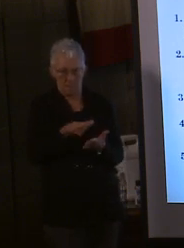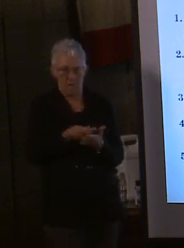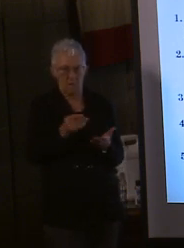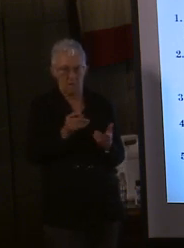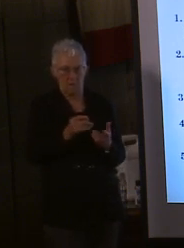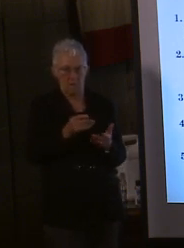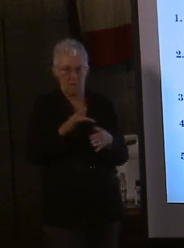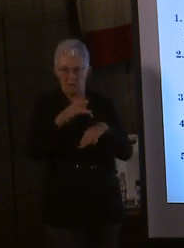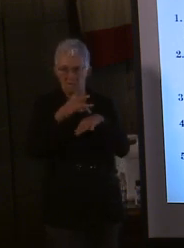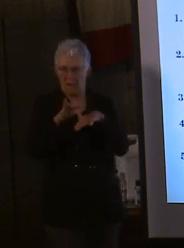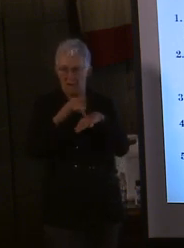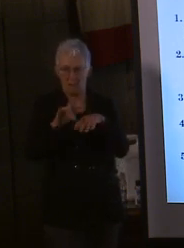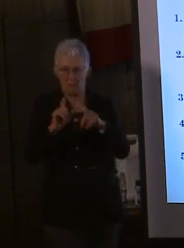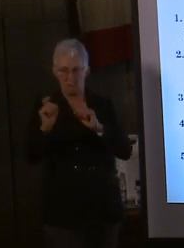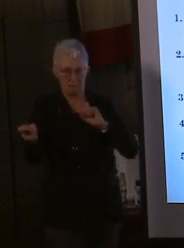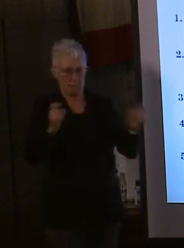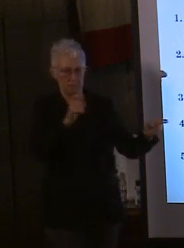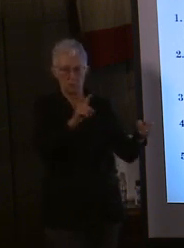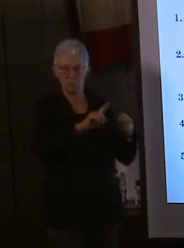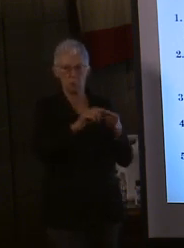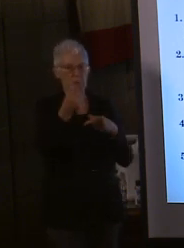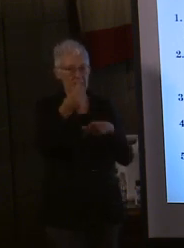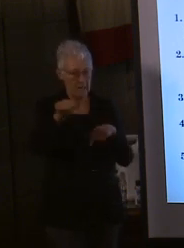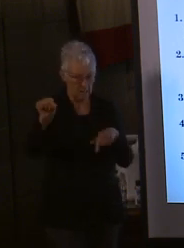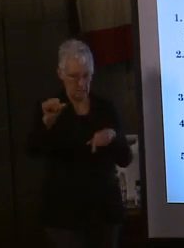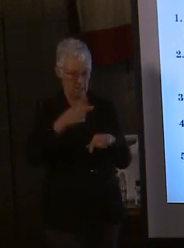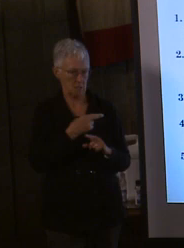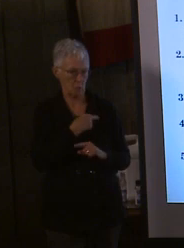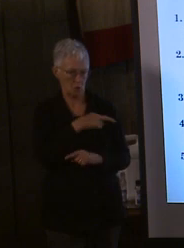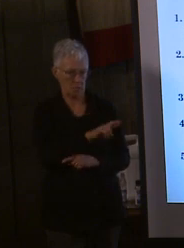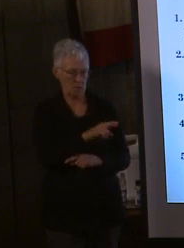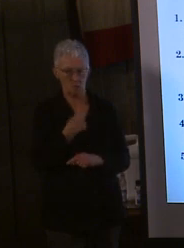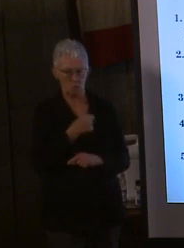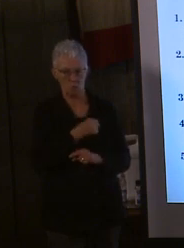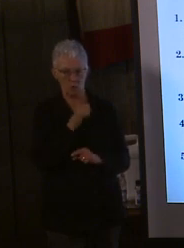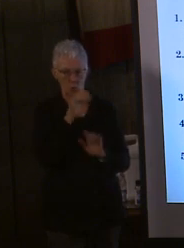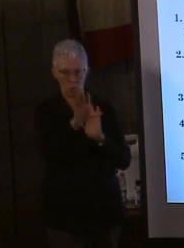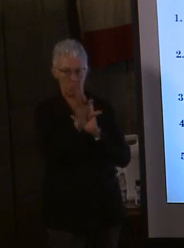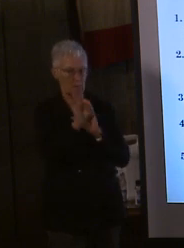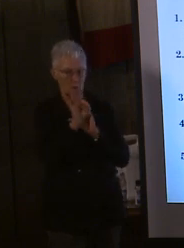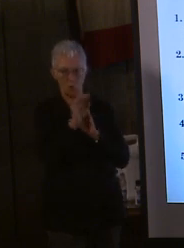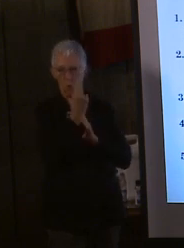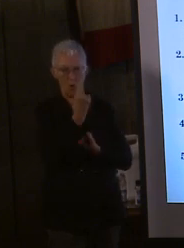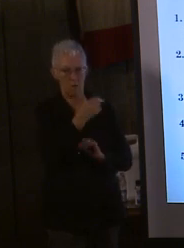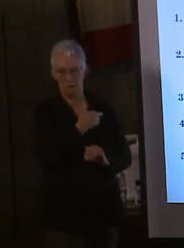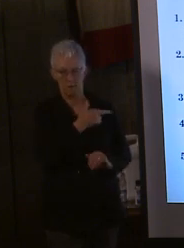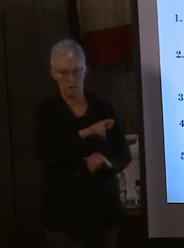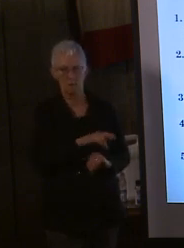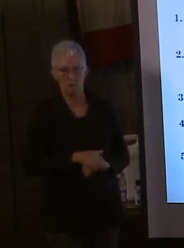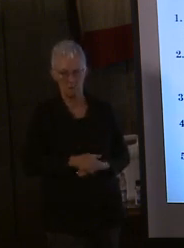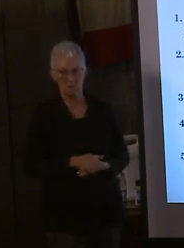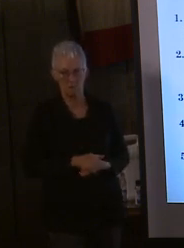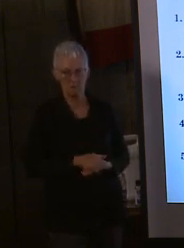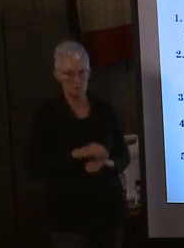able to apply to this, we're not picking one over another. So it is absolutely in line with the Constitution.